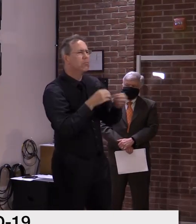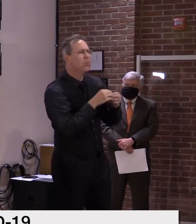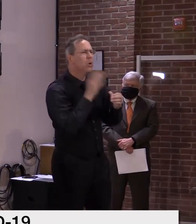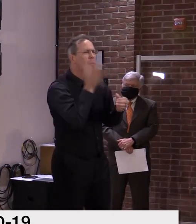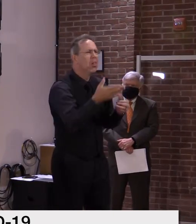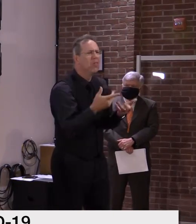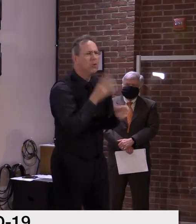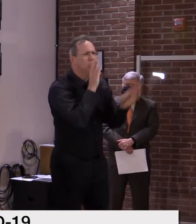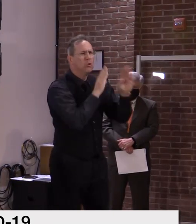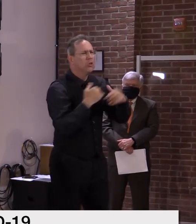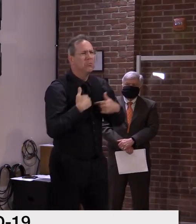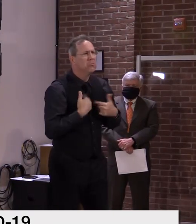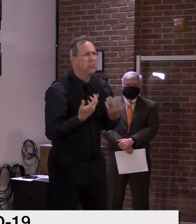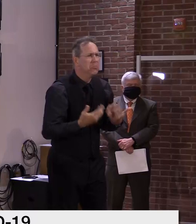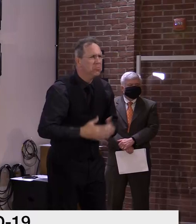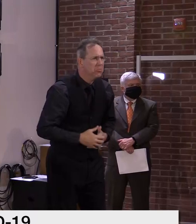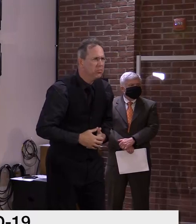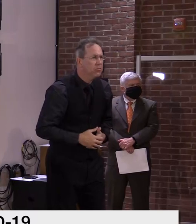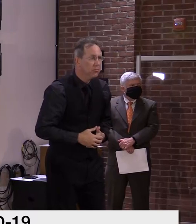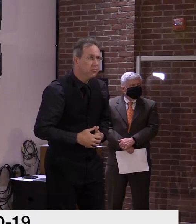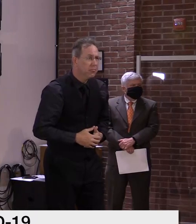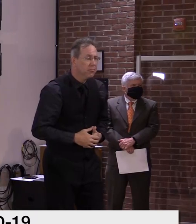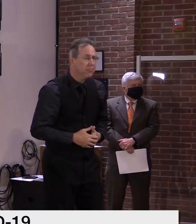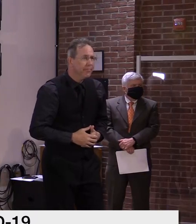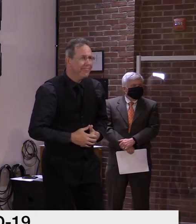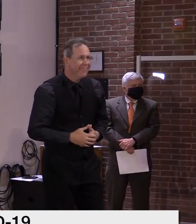requests in a short order.